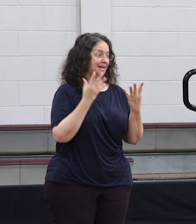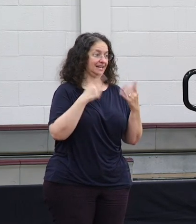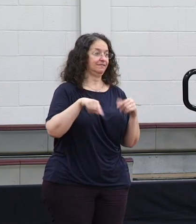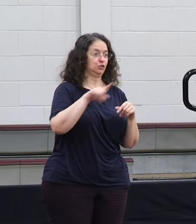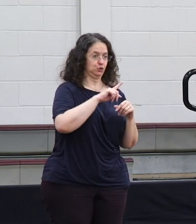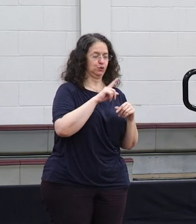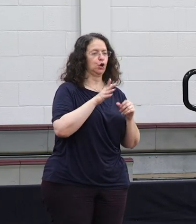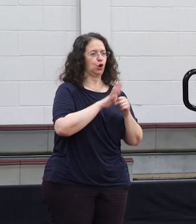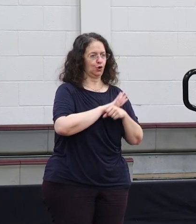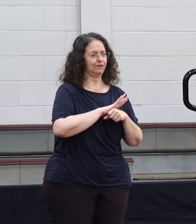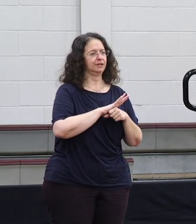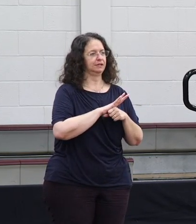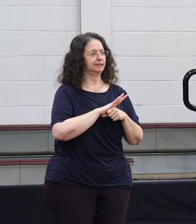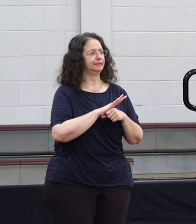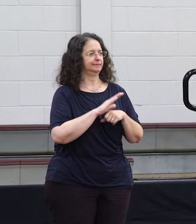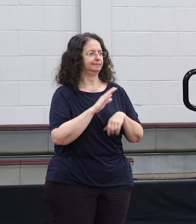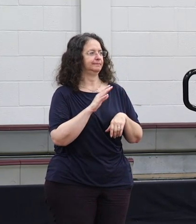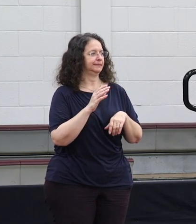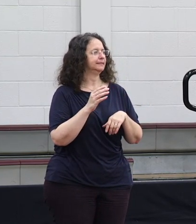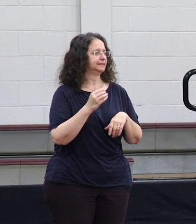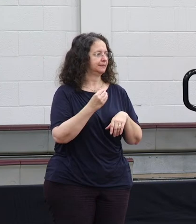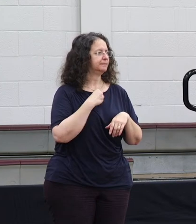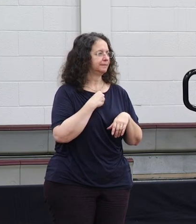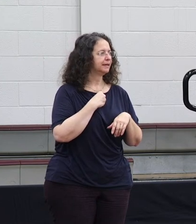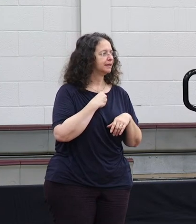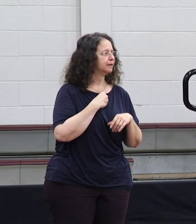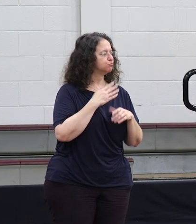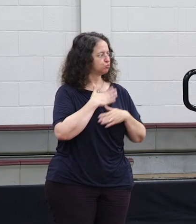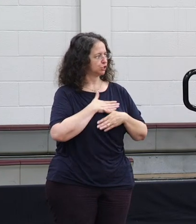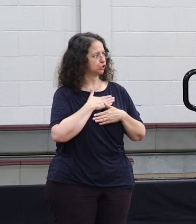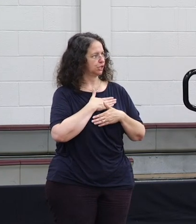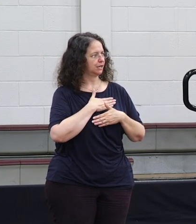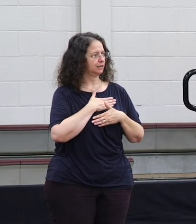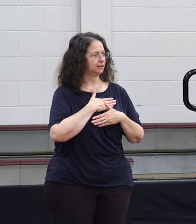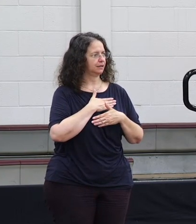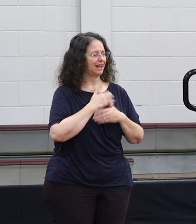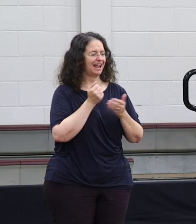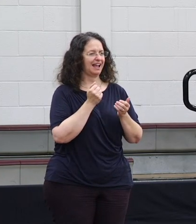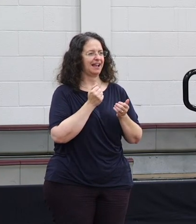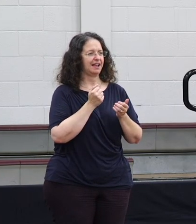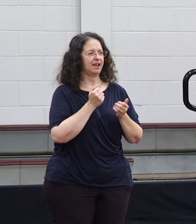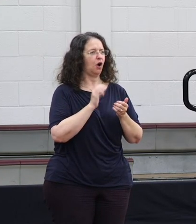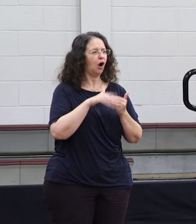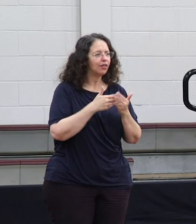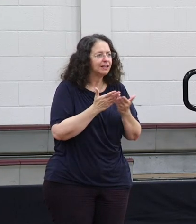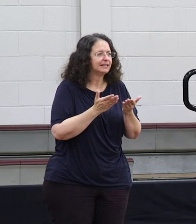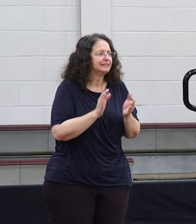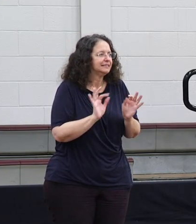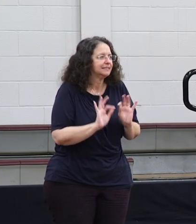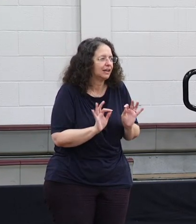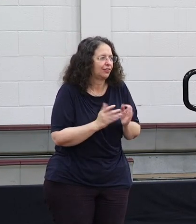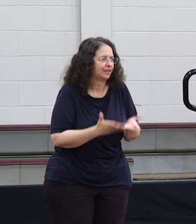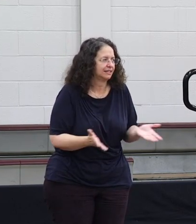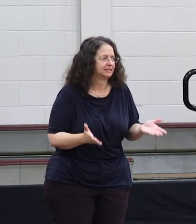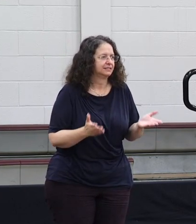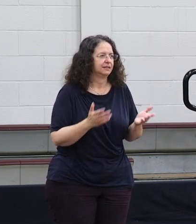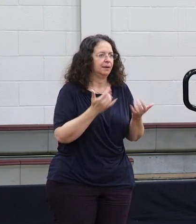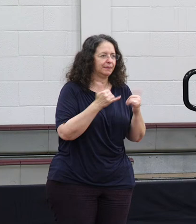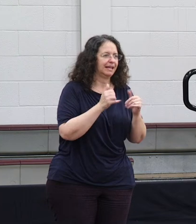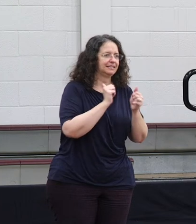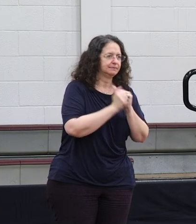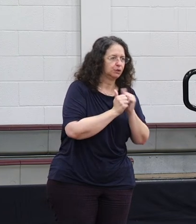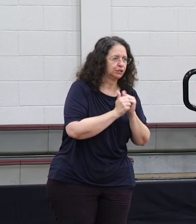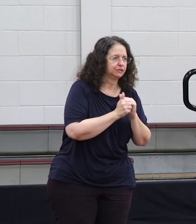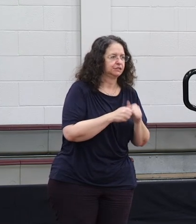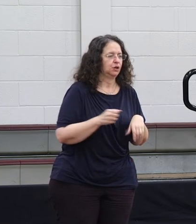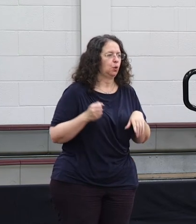has made me appreciate all the little things in life that I used to just expect. Going to school, playing sports,